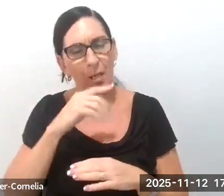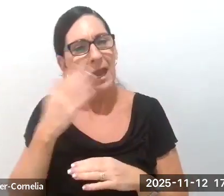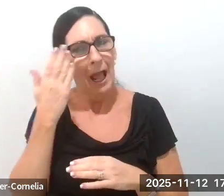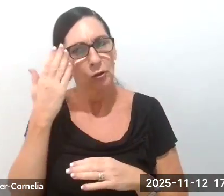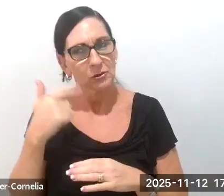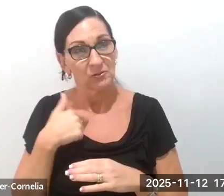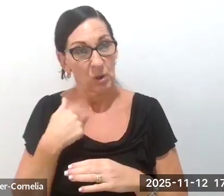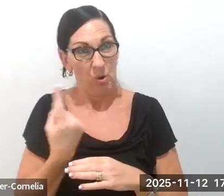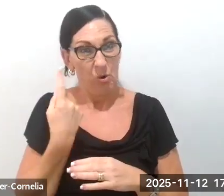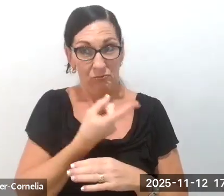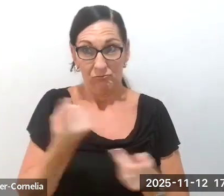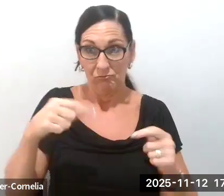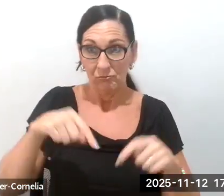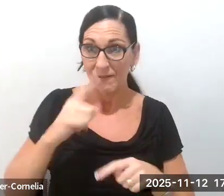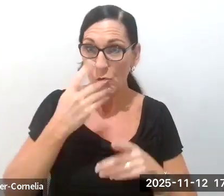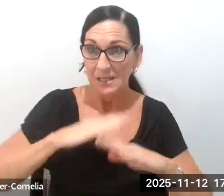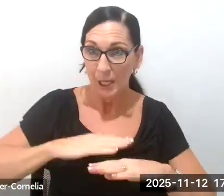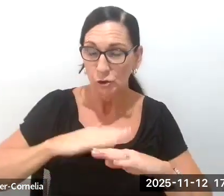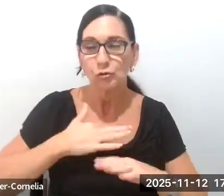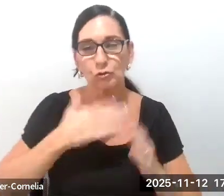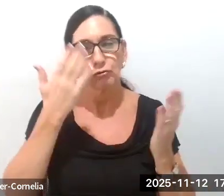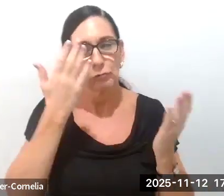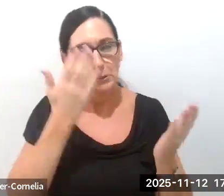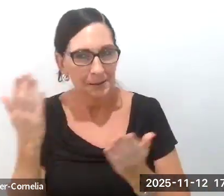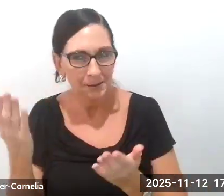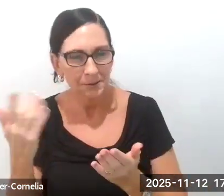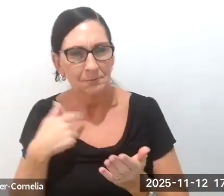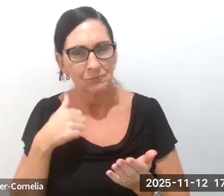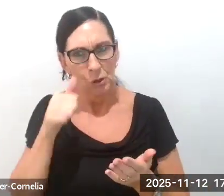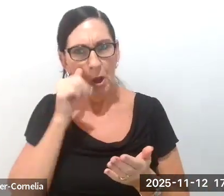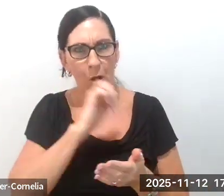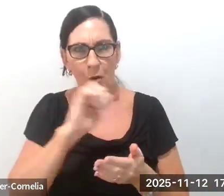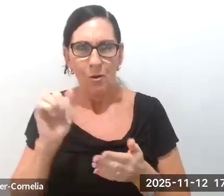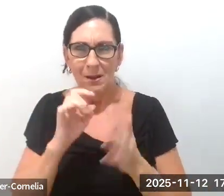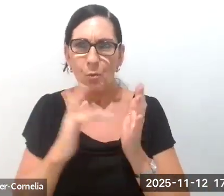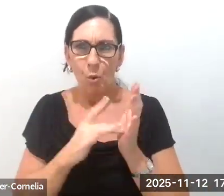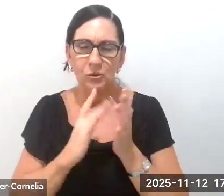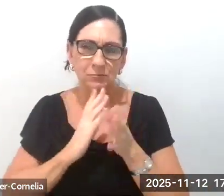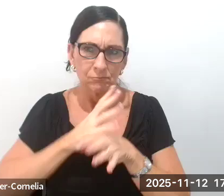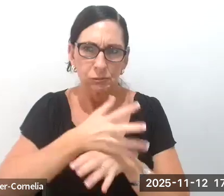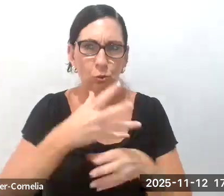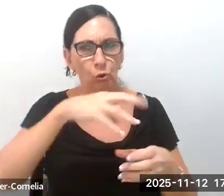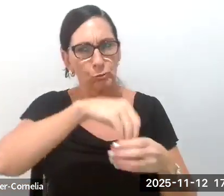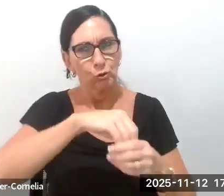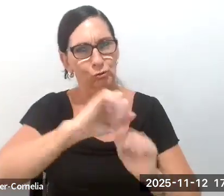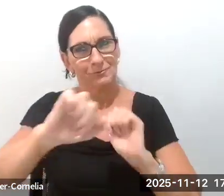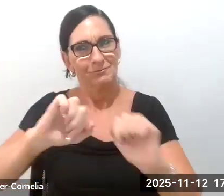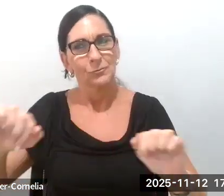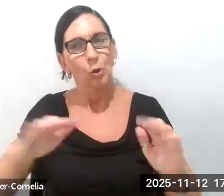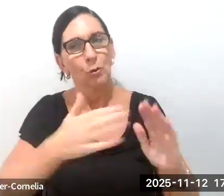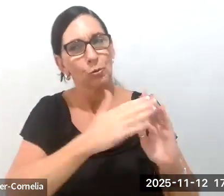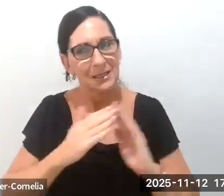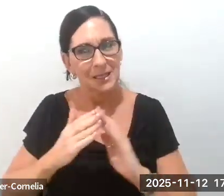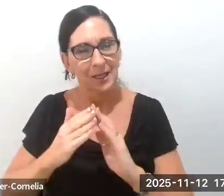people joining us today and recognise the important contributions they make to their communities and to